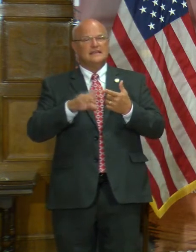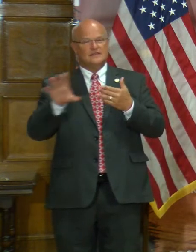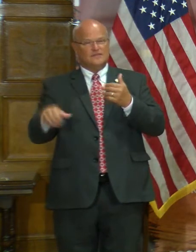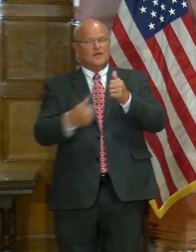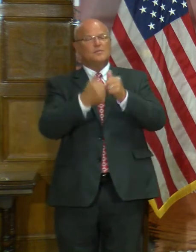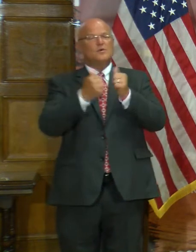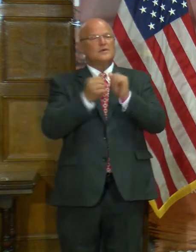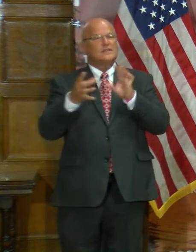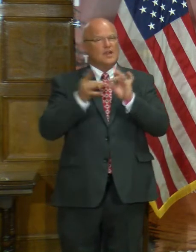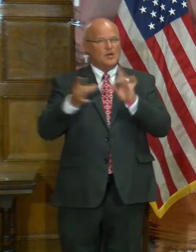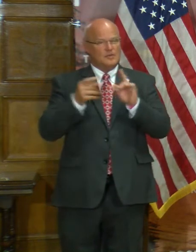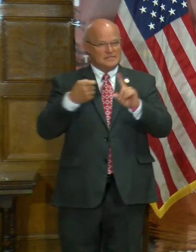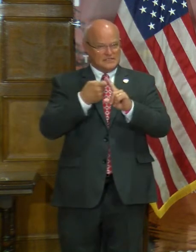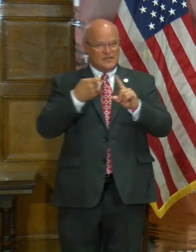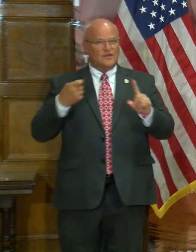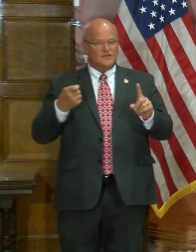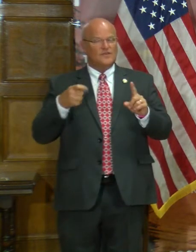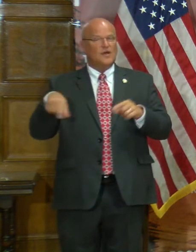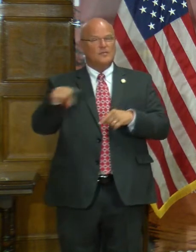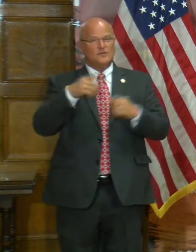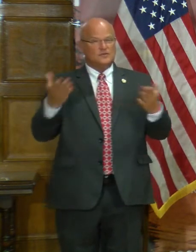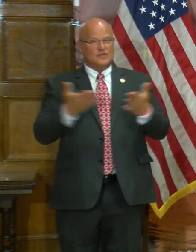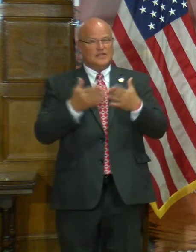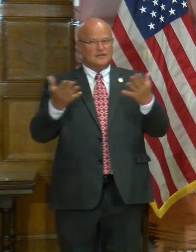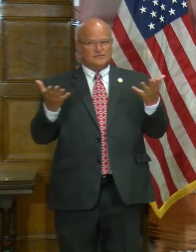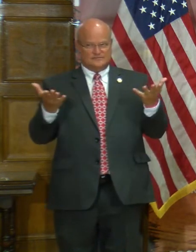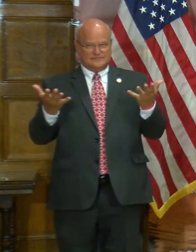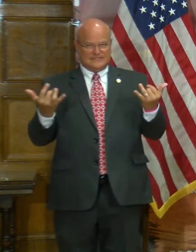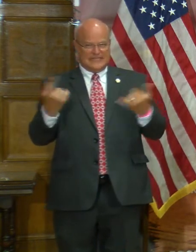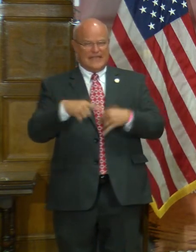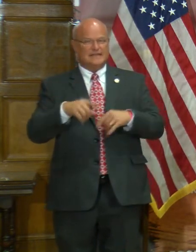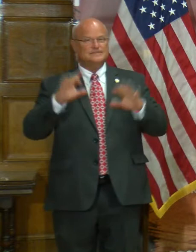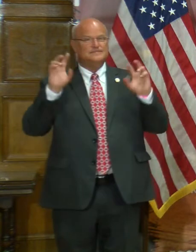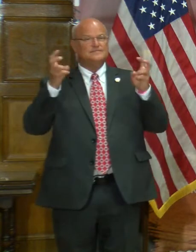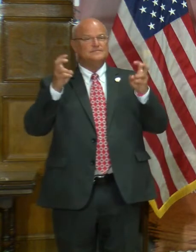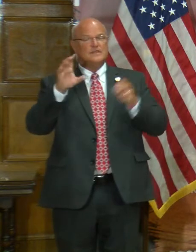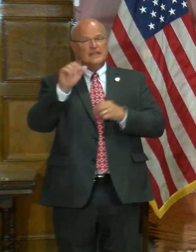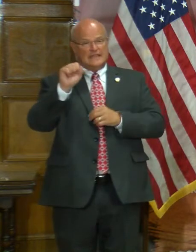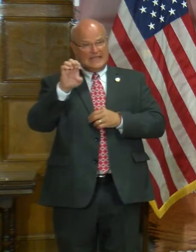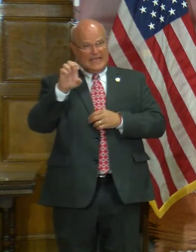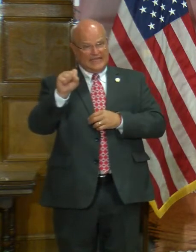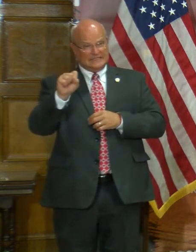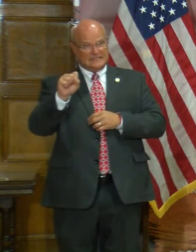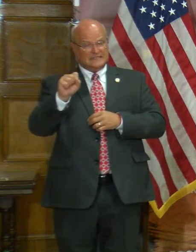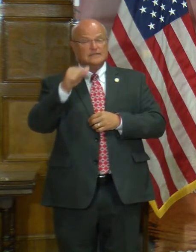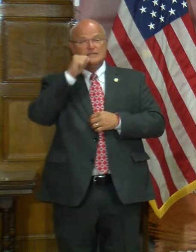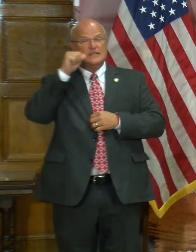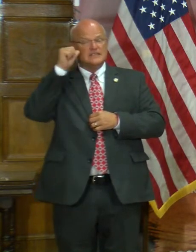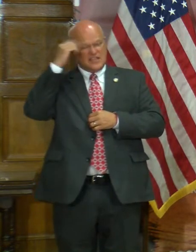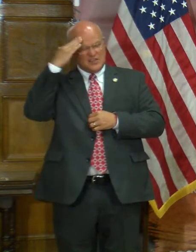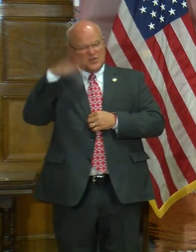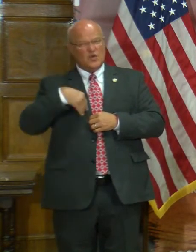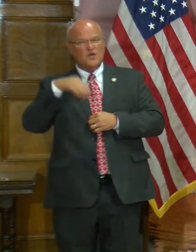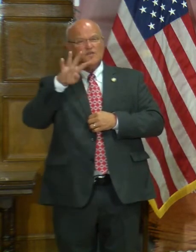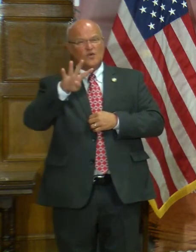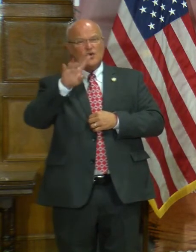with comments from those that are here in attendance. In terms of the cases, yesterday, as you know, we